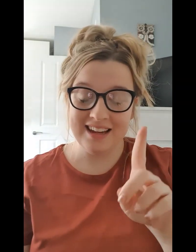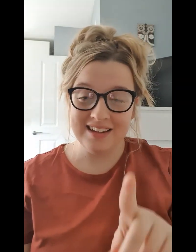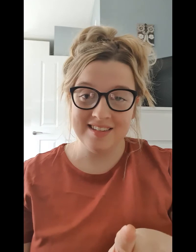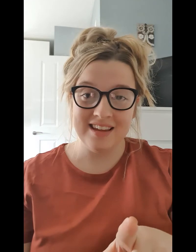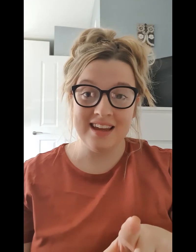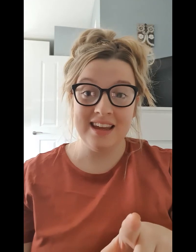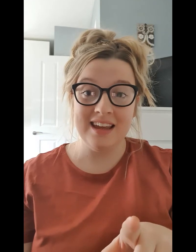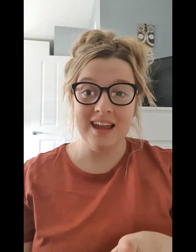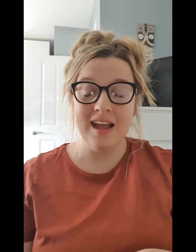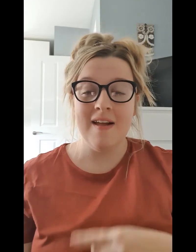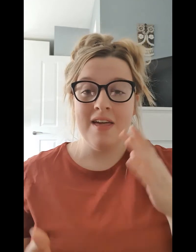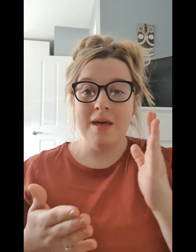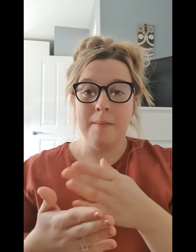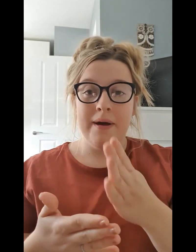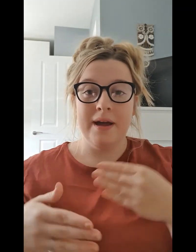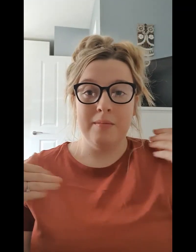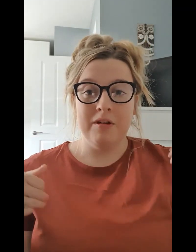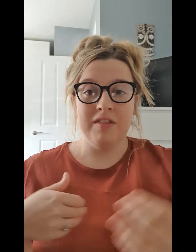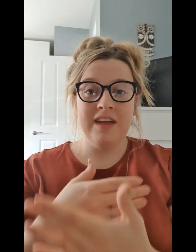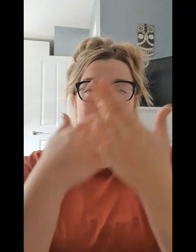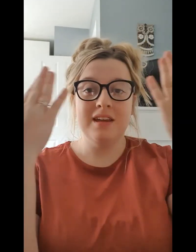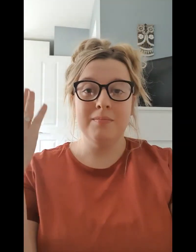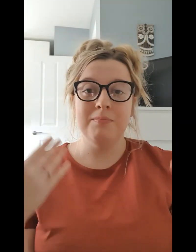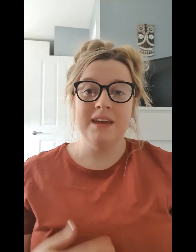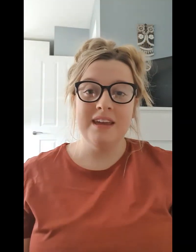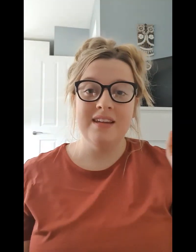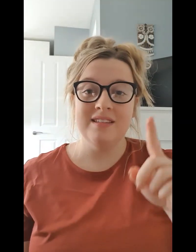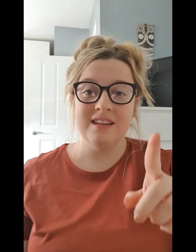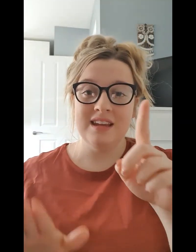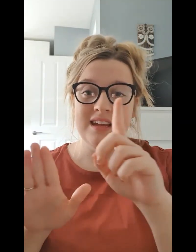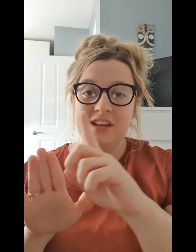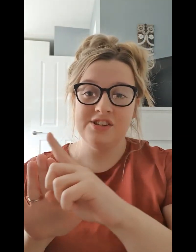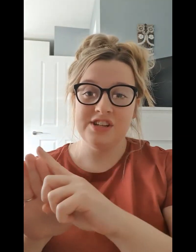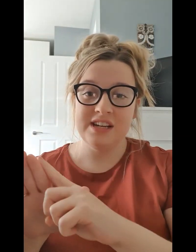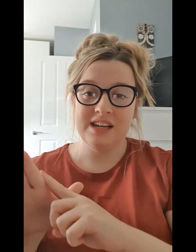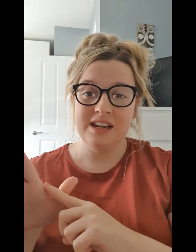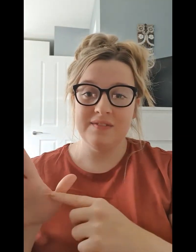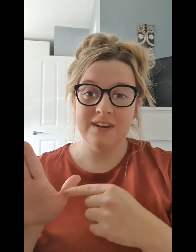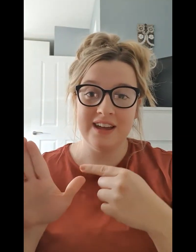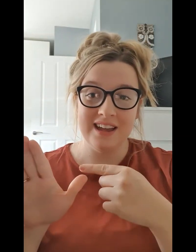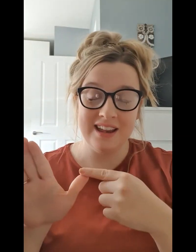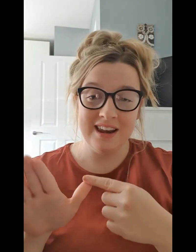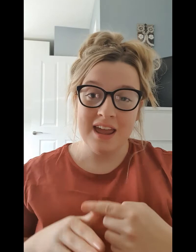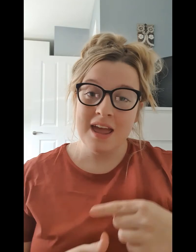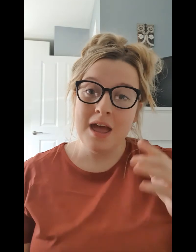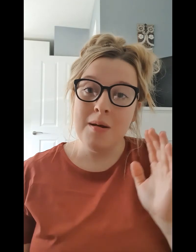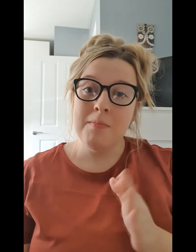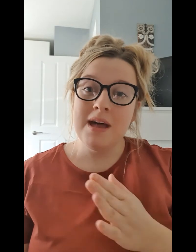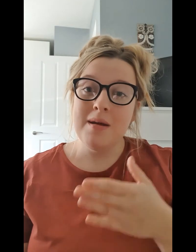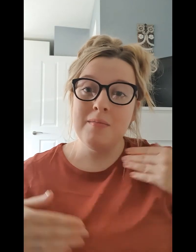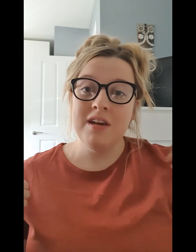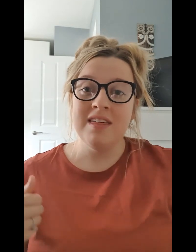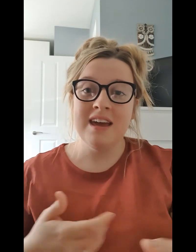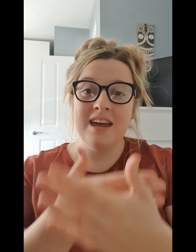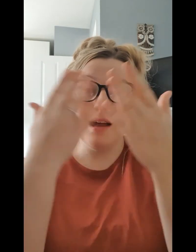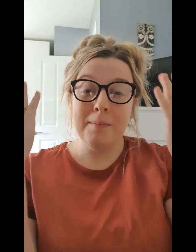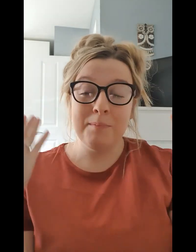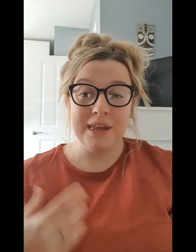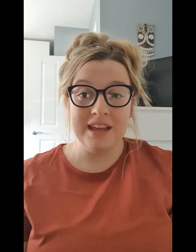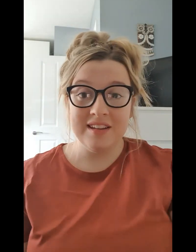ti. Penbroth hapus I Jeevan. Penbroth hapus